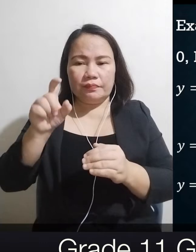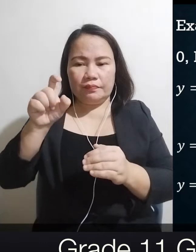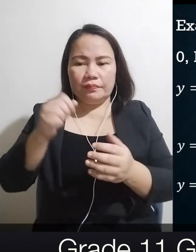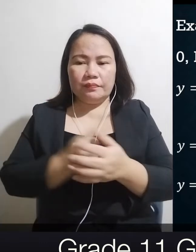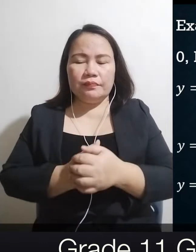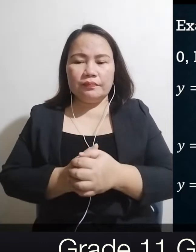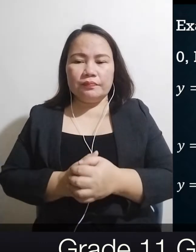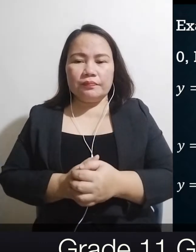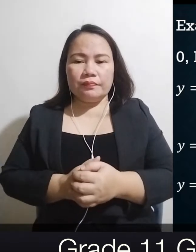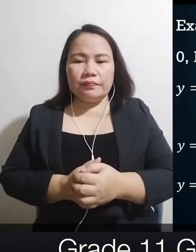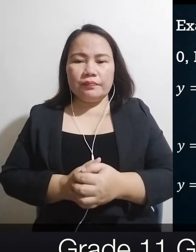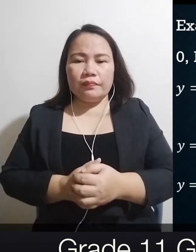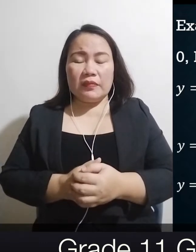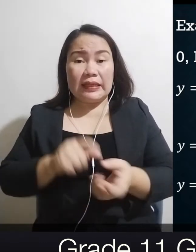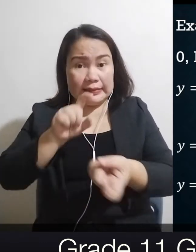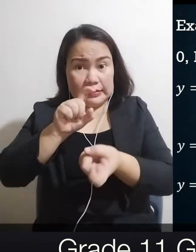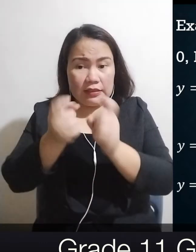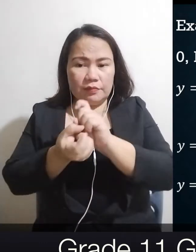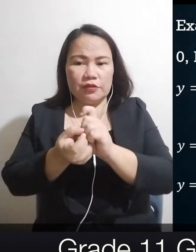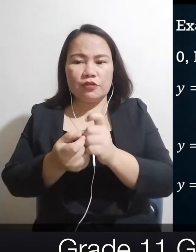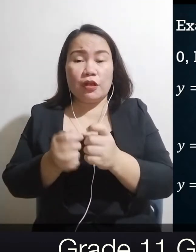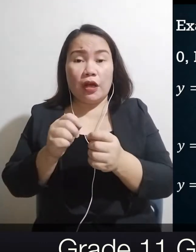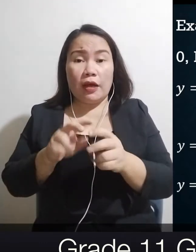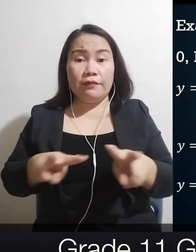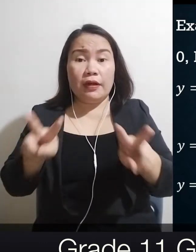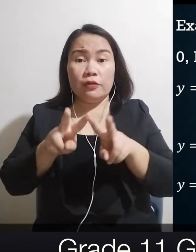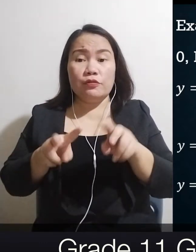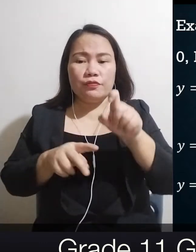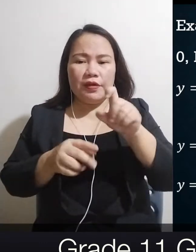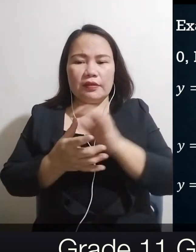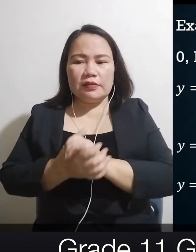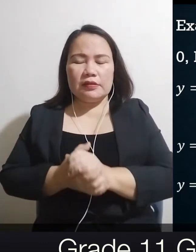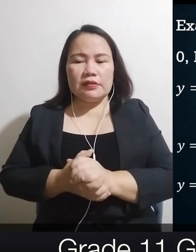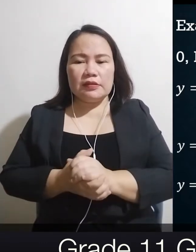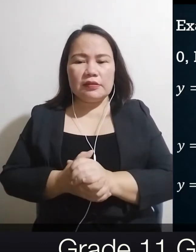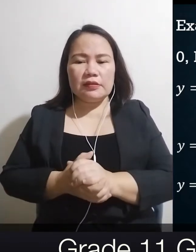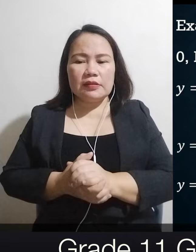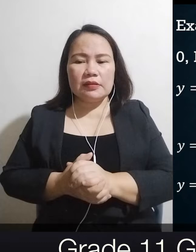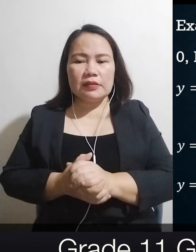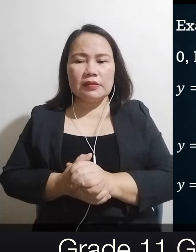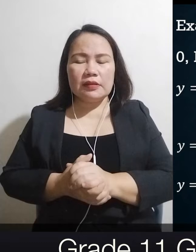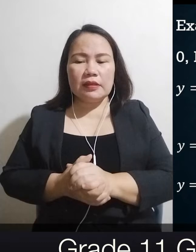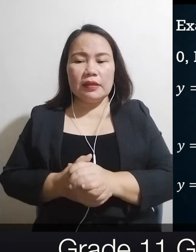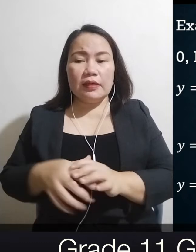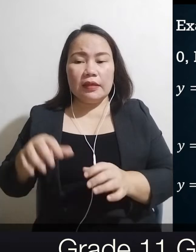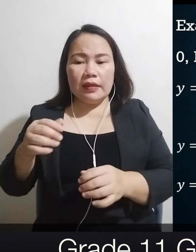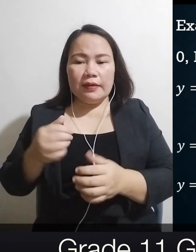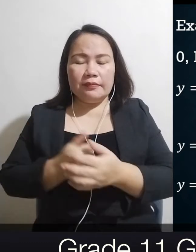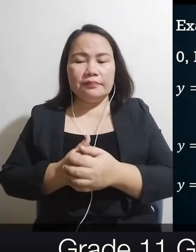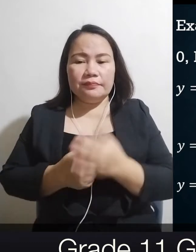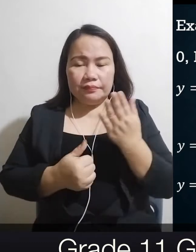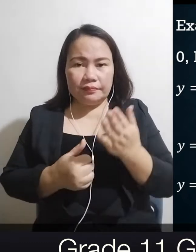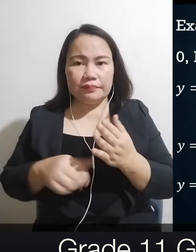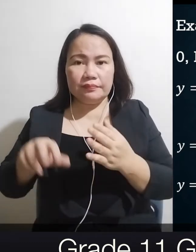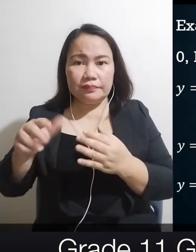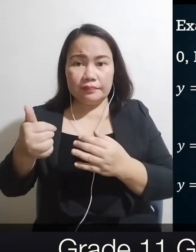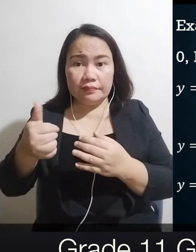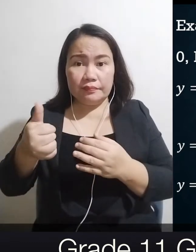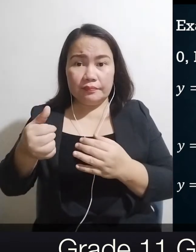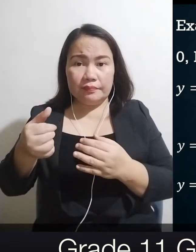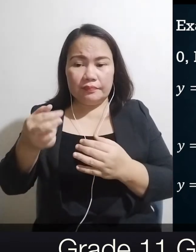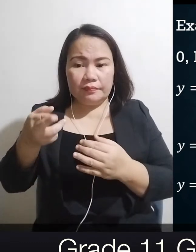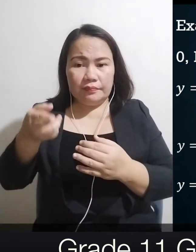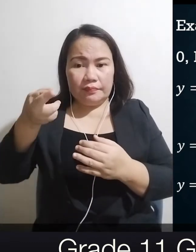y is equal to 10 raised to x. So substitute lang natin yung mga values ng x natin. 10 raised to negative 3. So that is 1